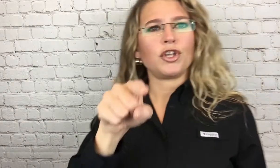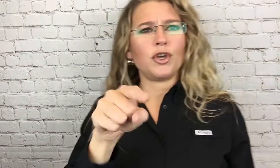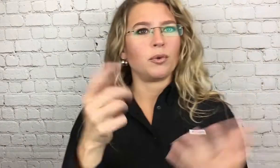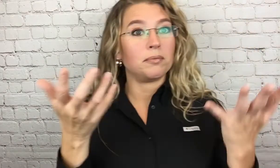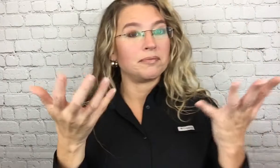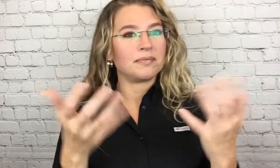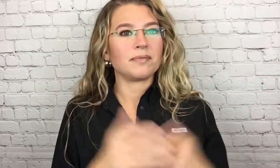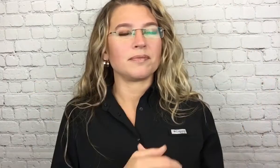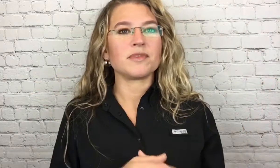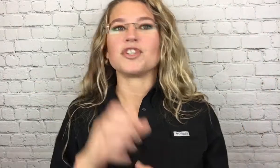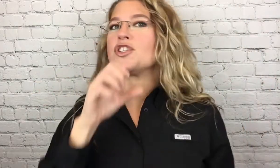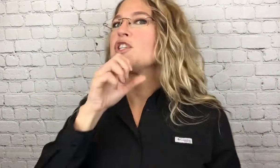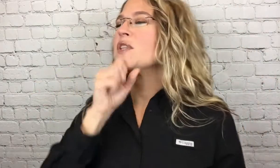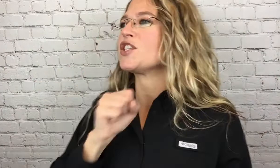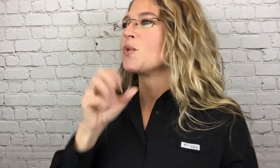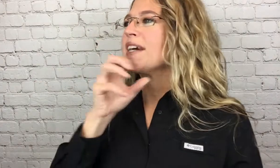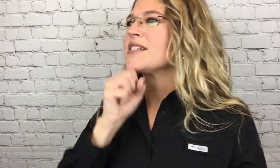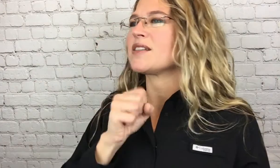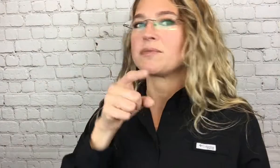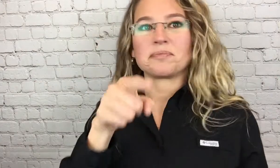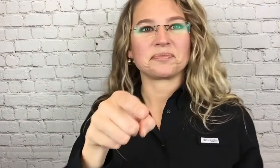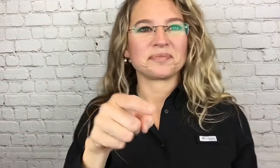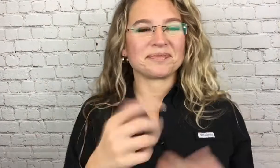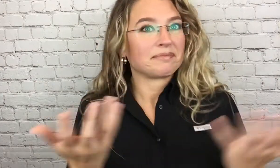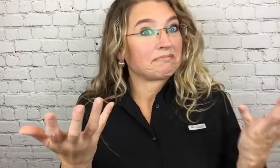You. So just do this twice.